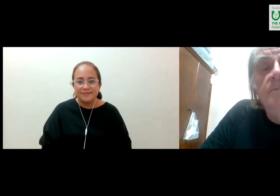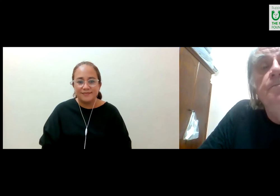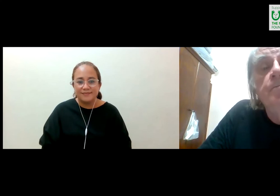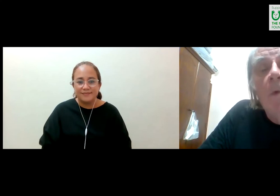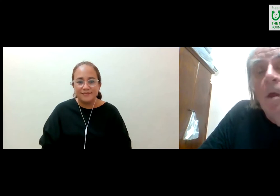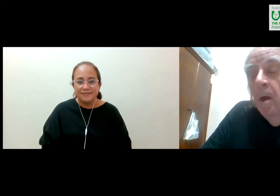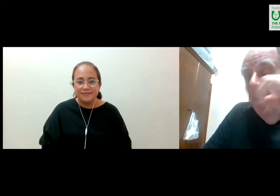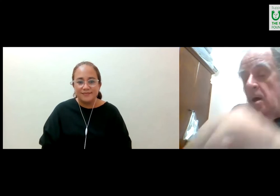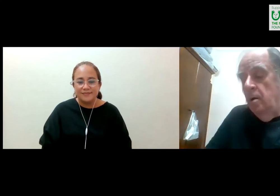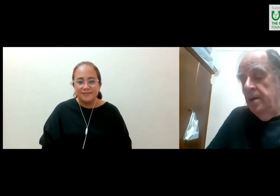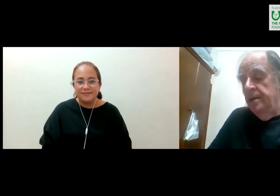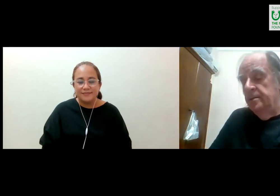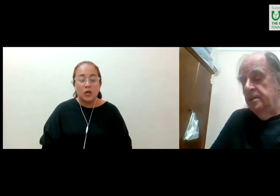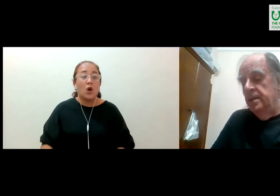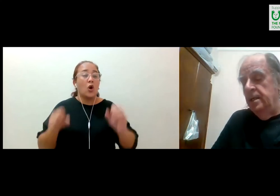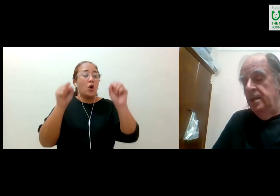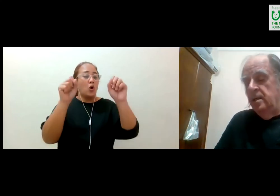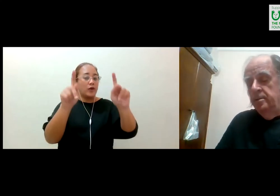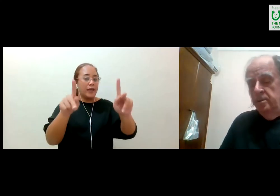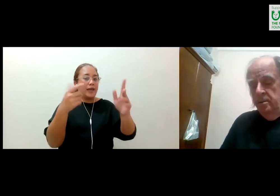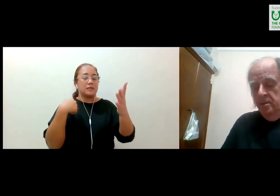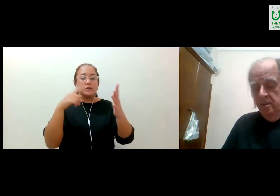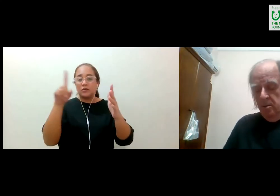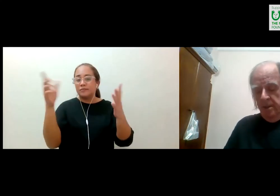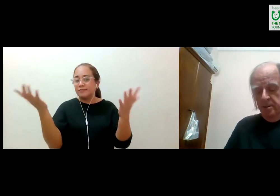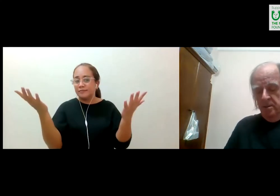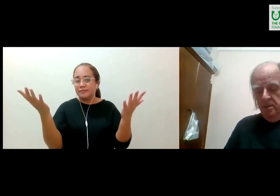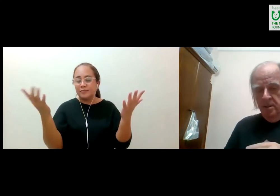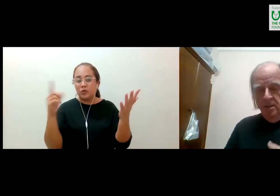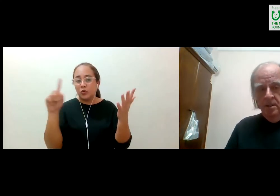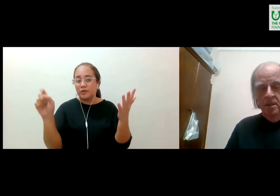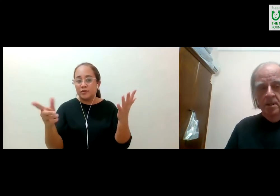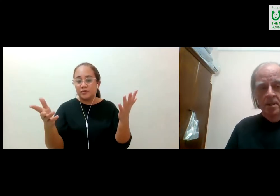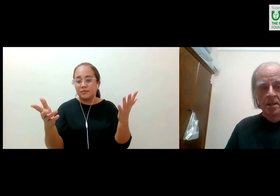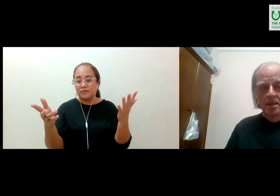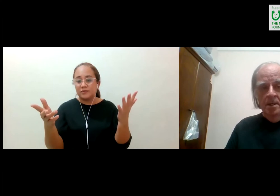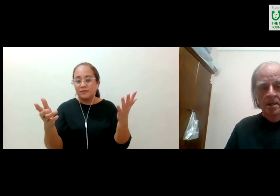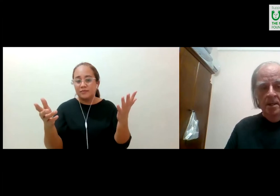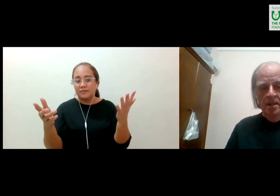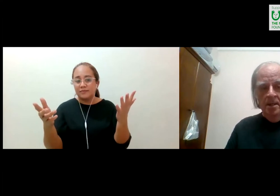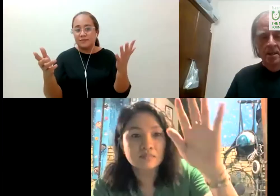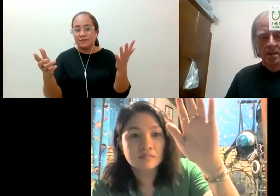Okay. All right. Any other questions?